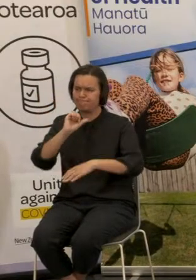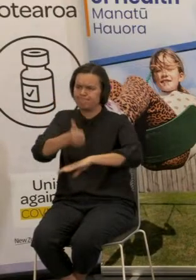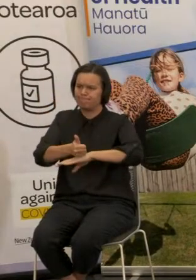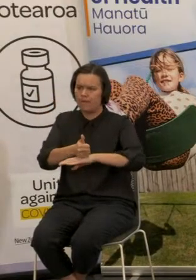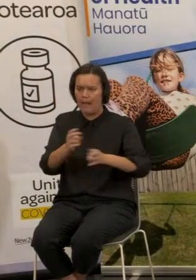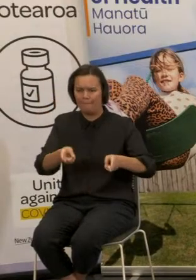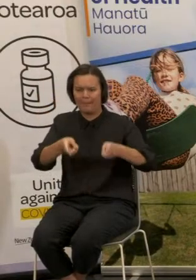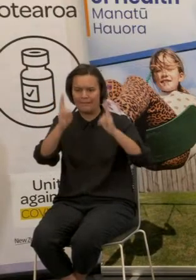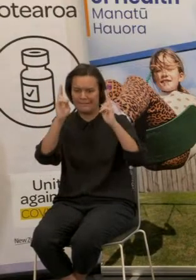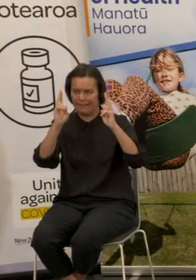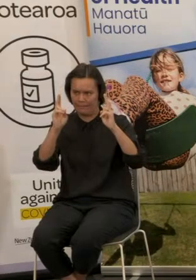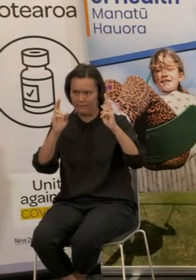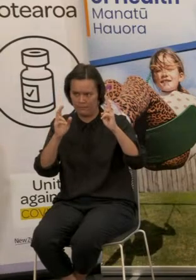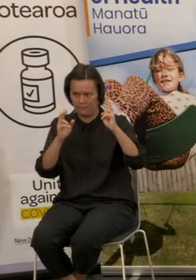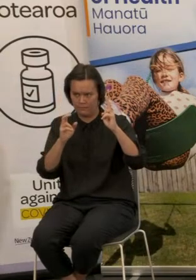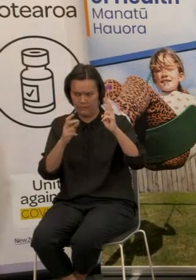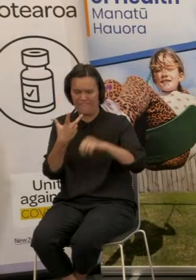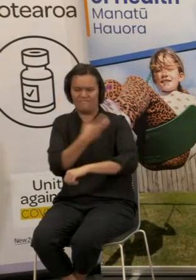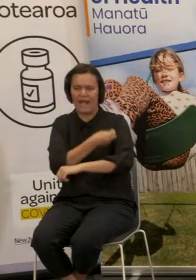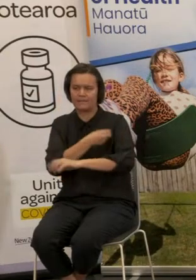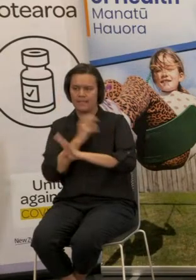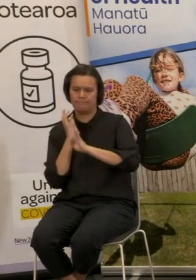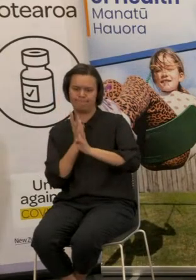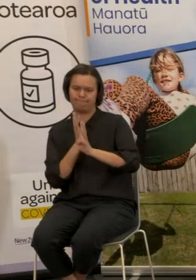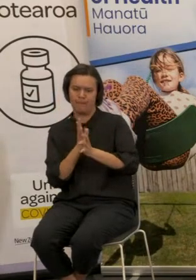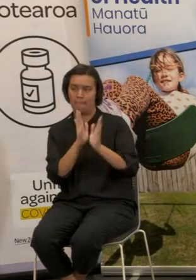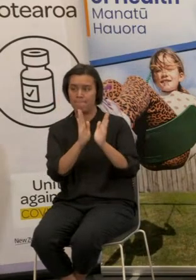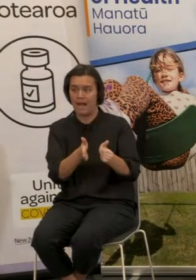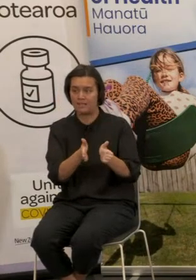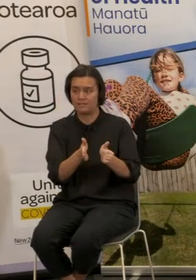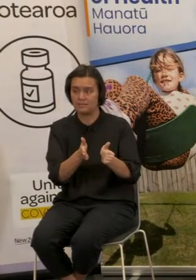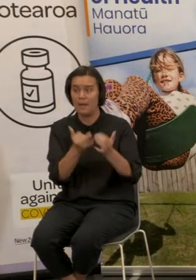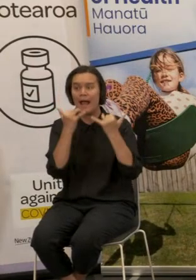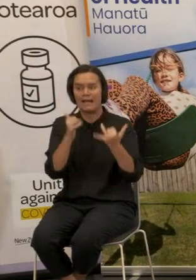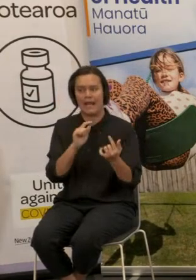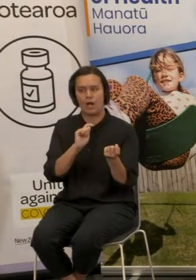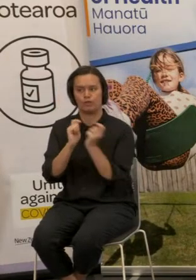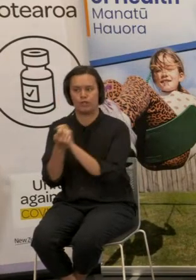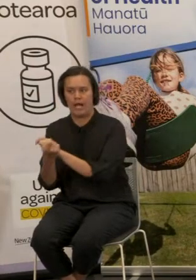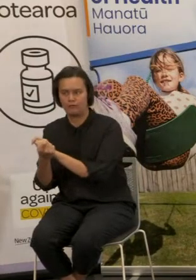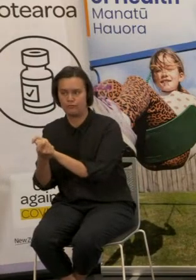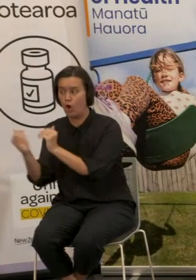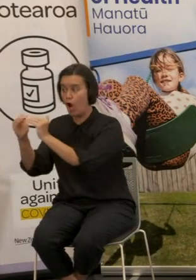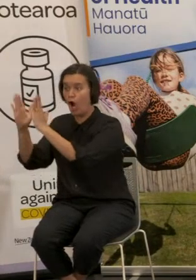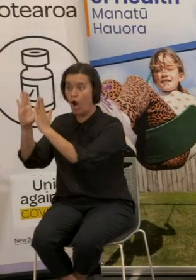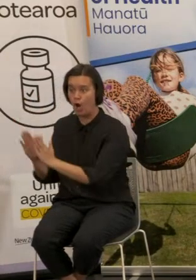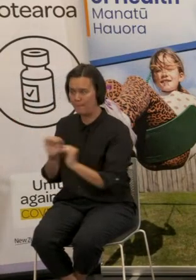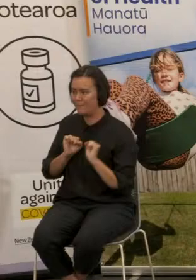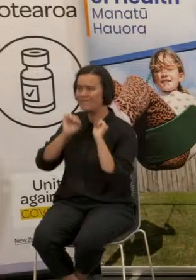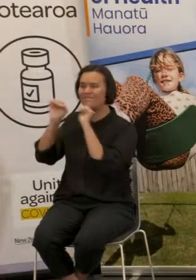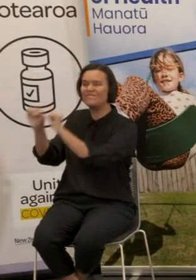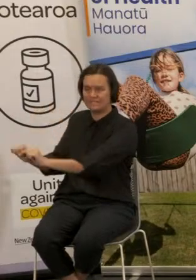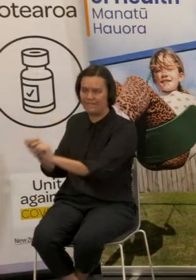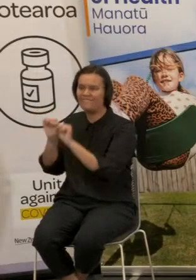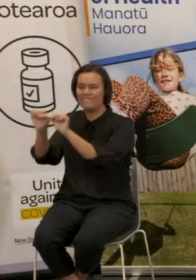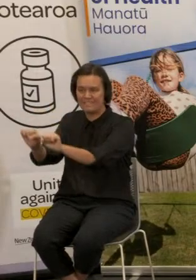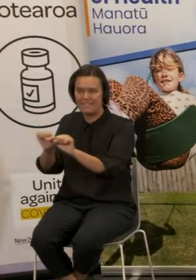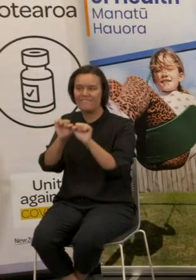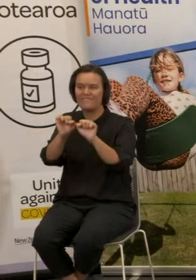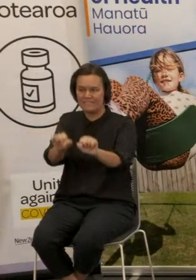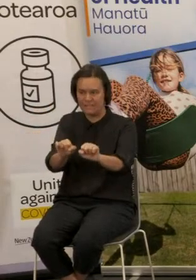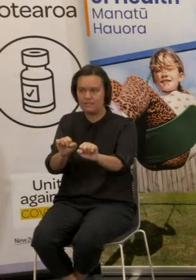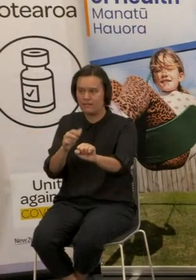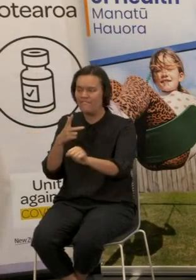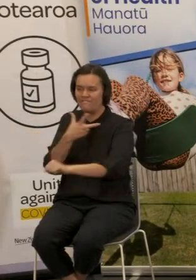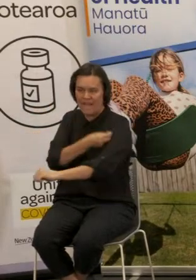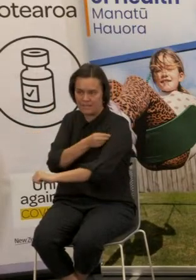get to our vulnerable communities, hard to reach, need a conversation near their home. A big flip to mobile. I was